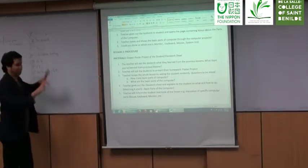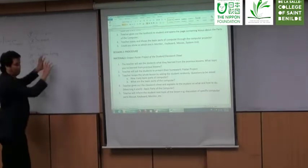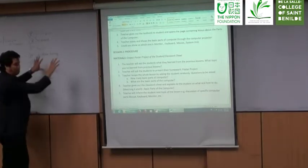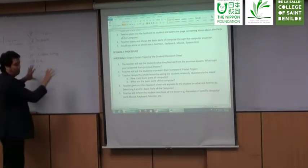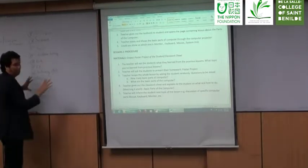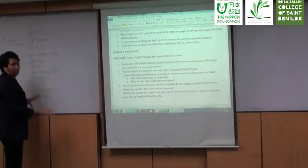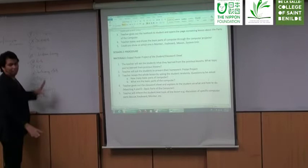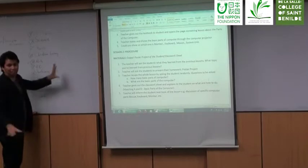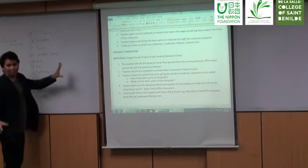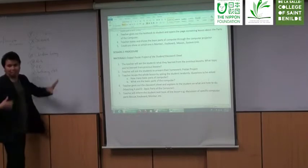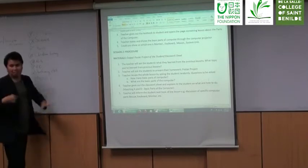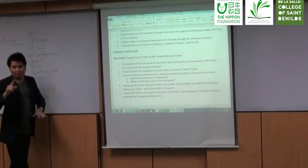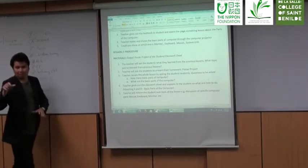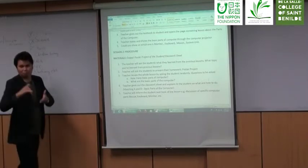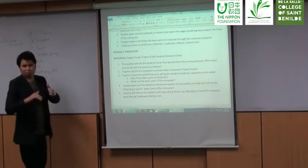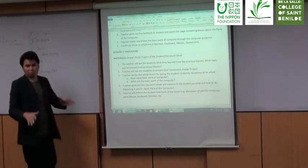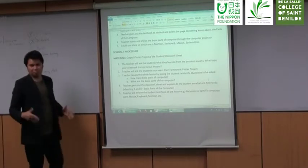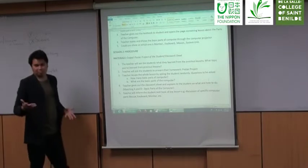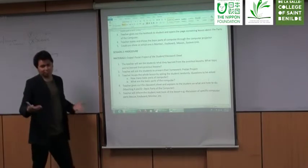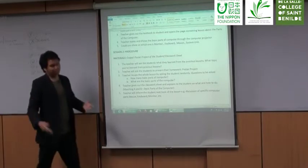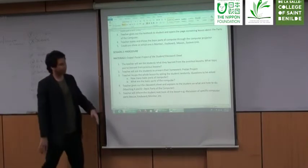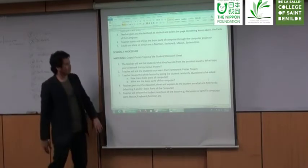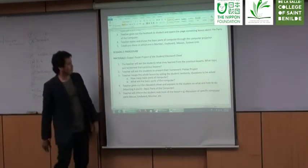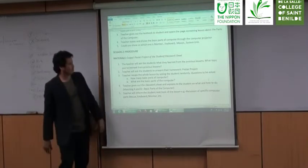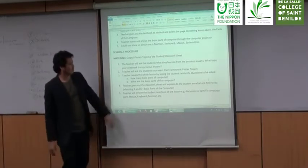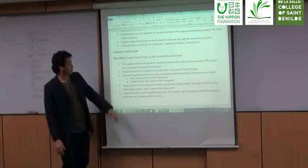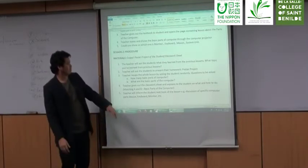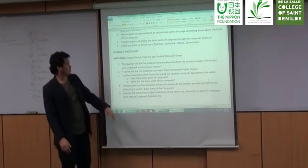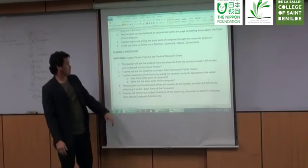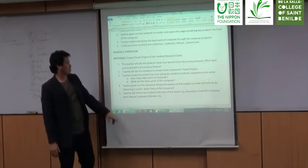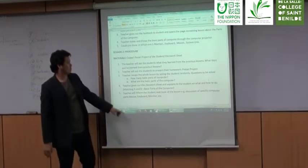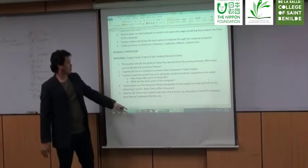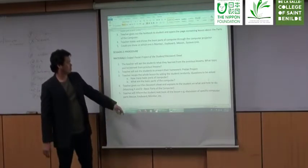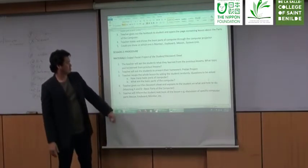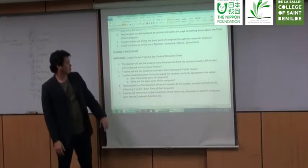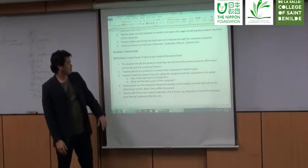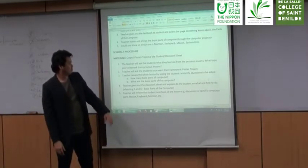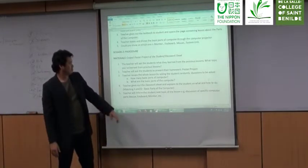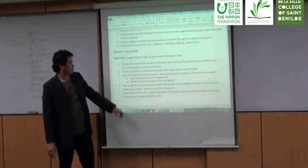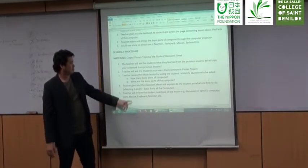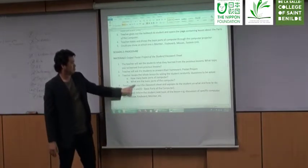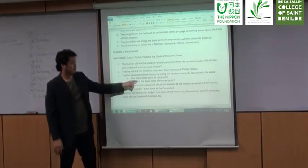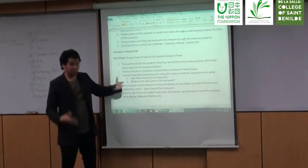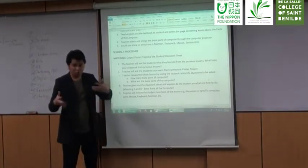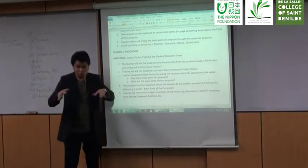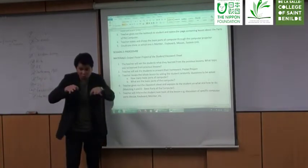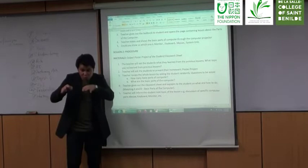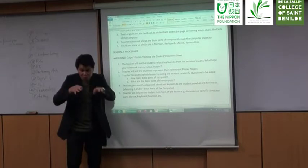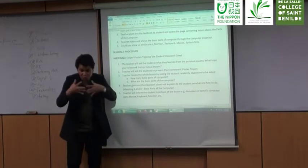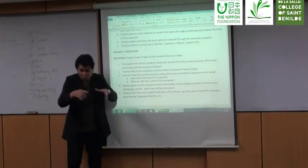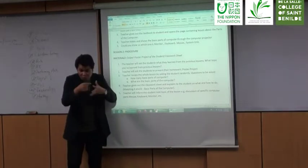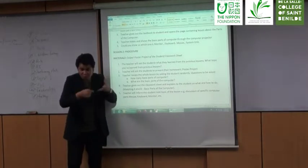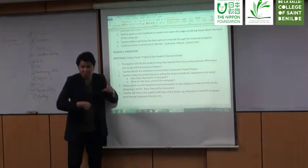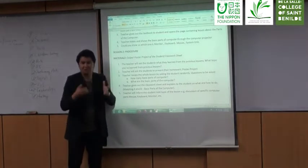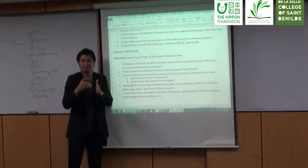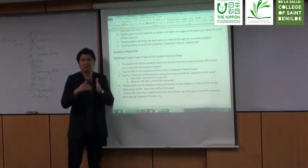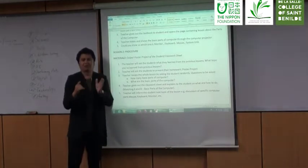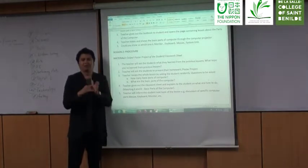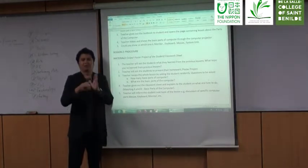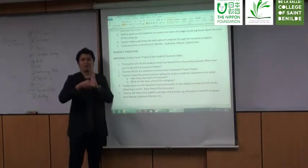Show it, run, post it, grab it for the other one to see. There's little assignments.